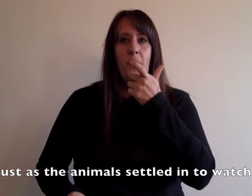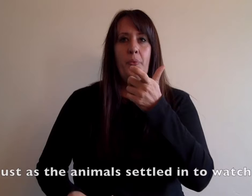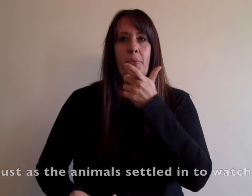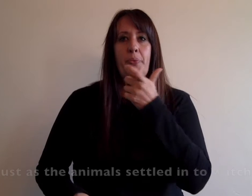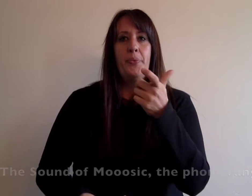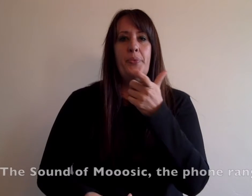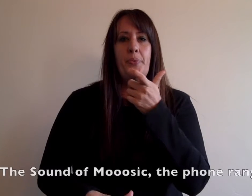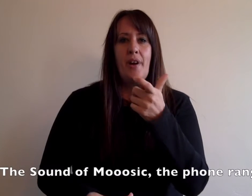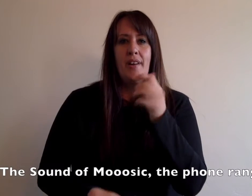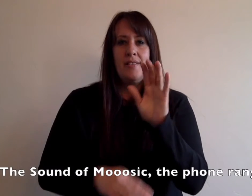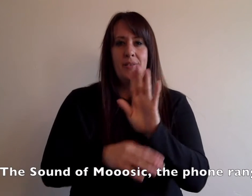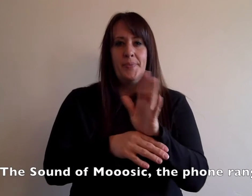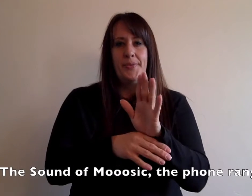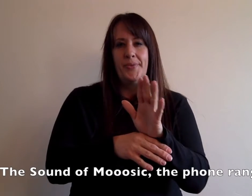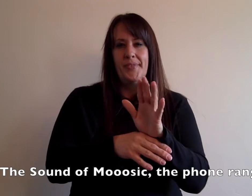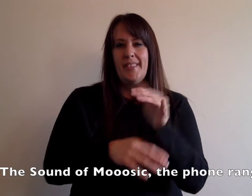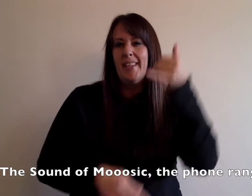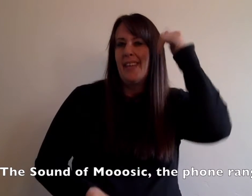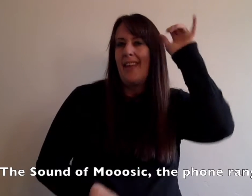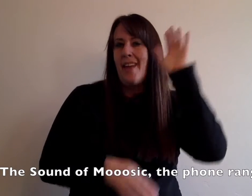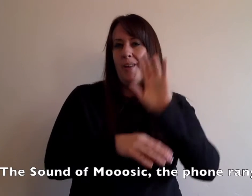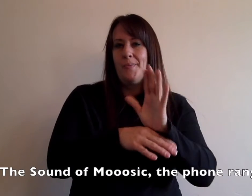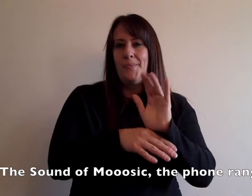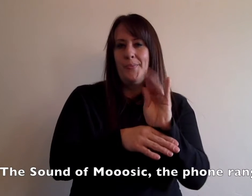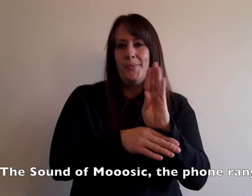sound of music, the phone rang.